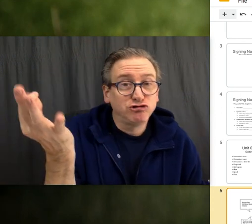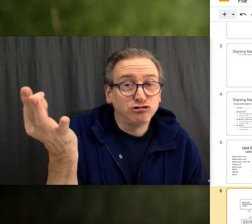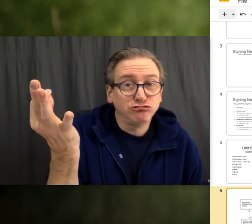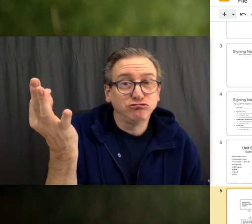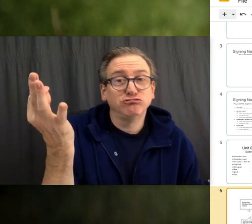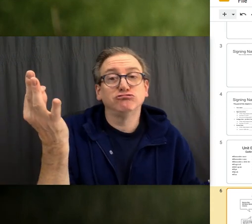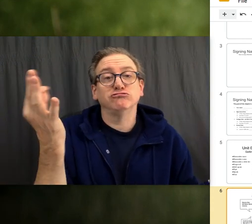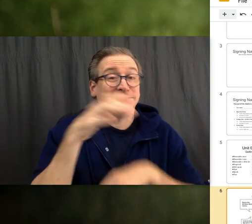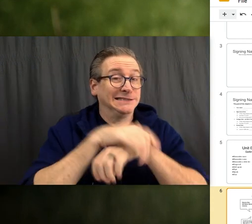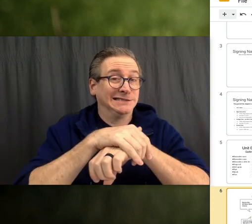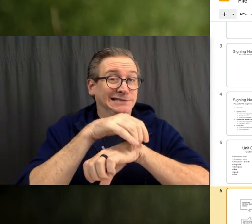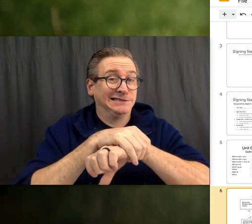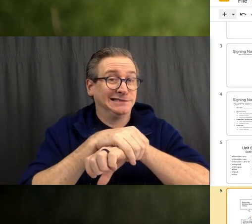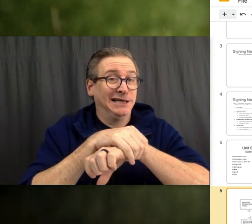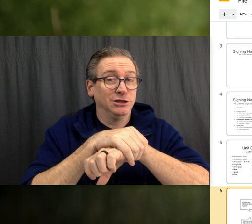French,